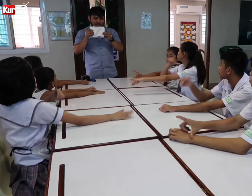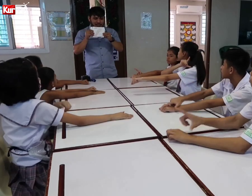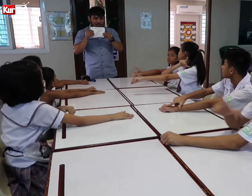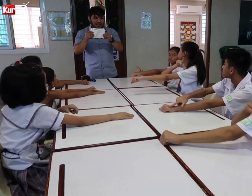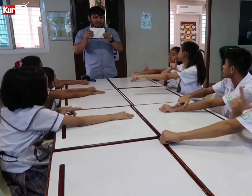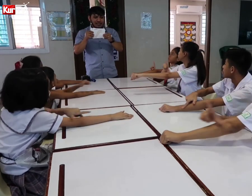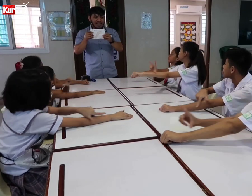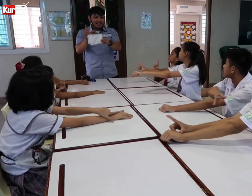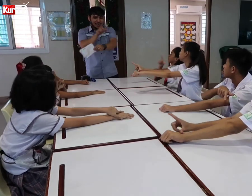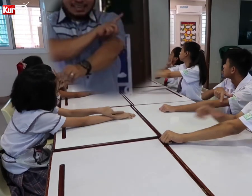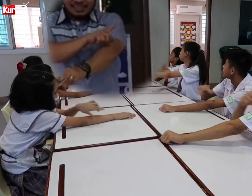Leg.